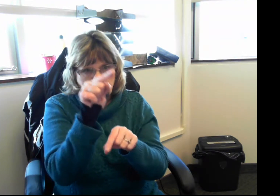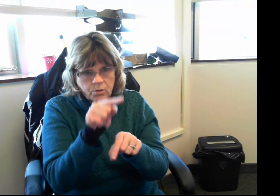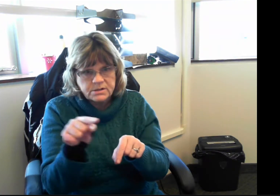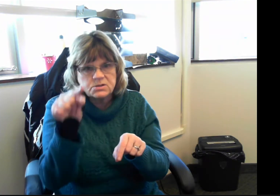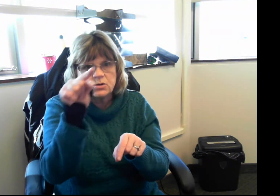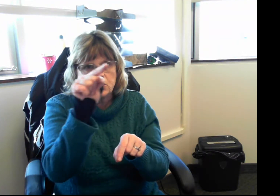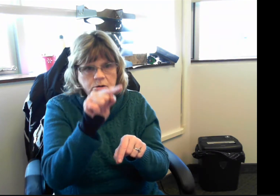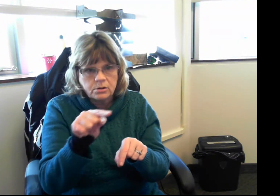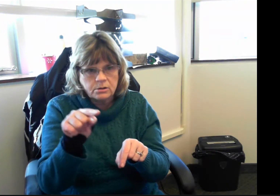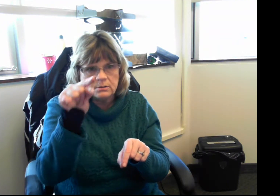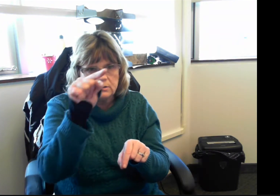or a circle,